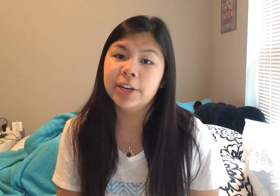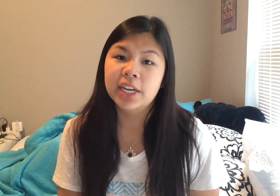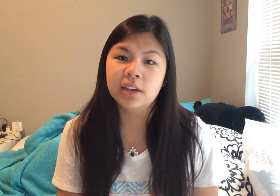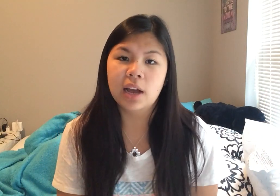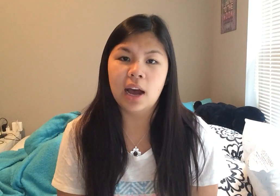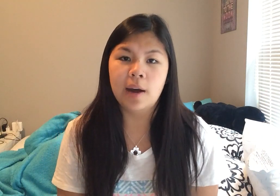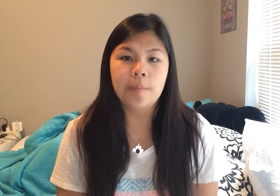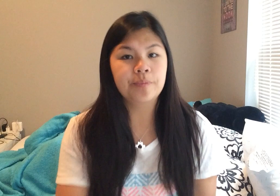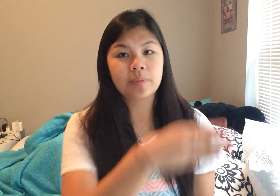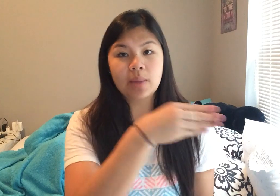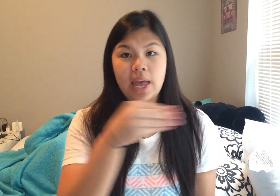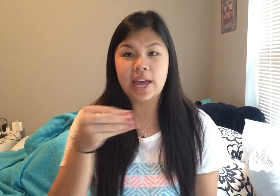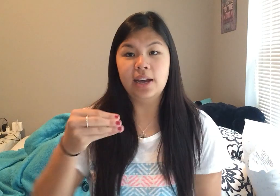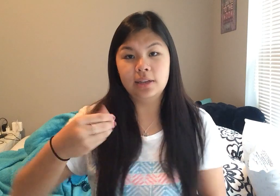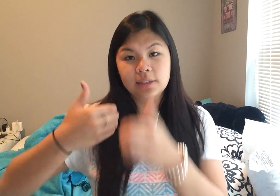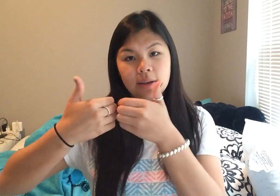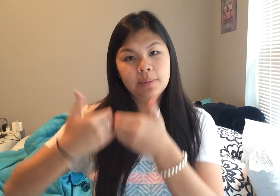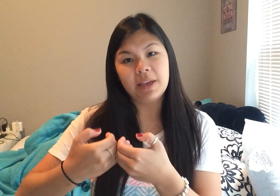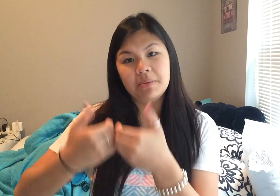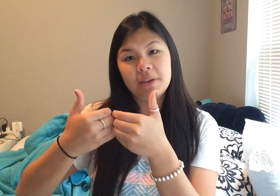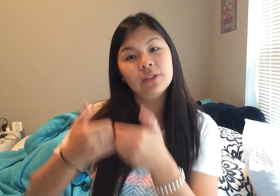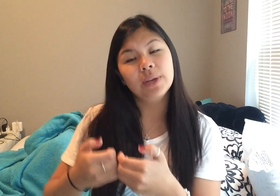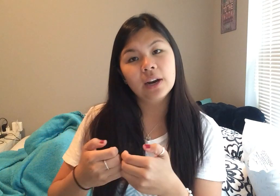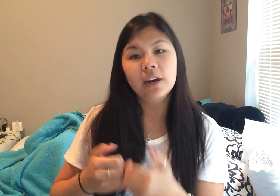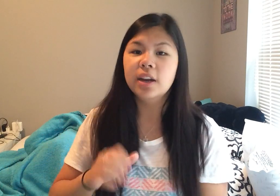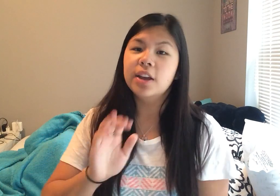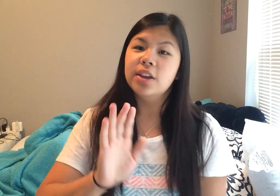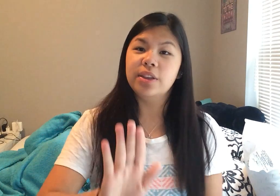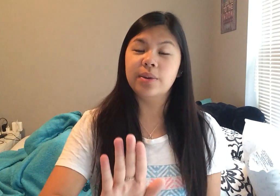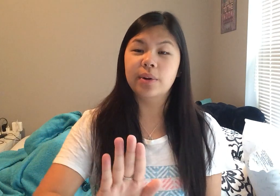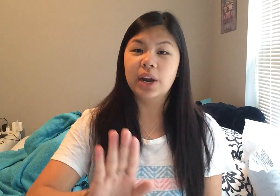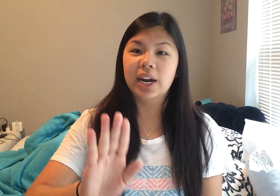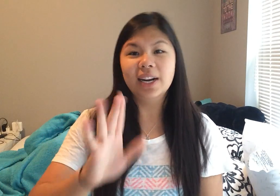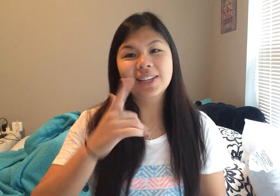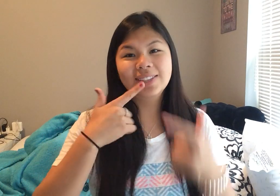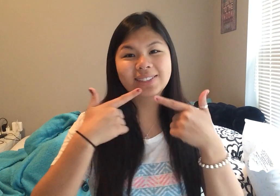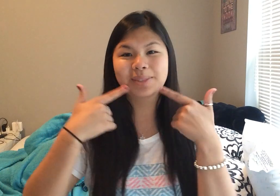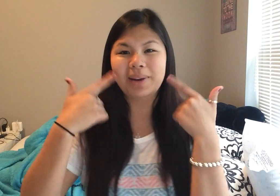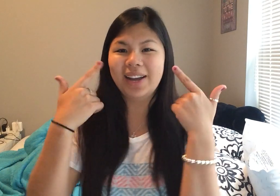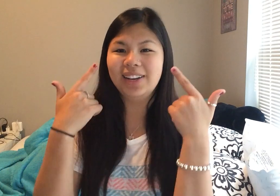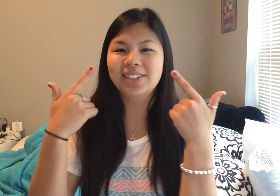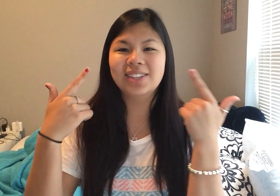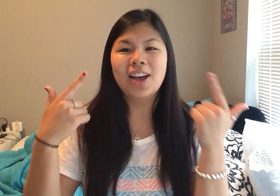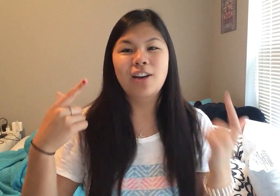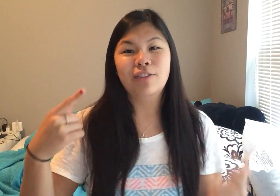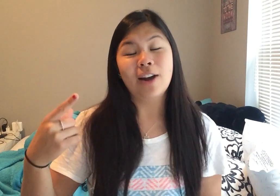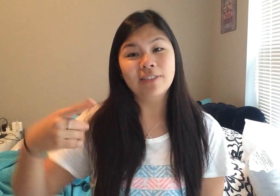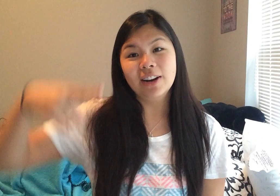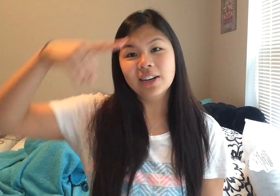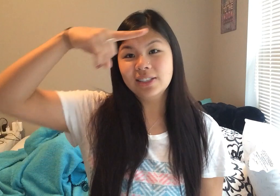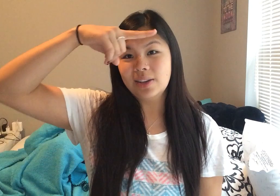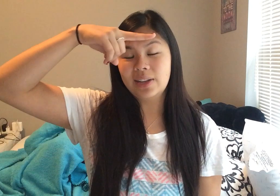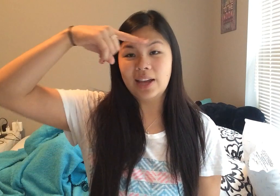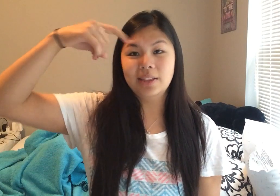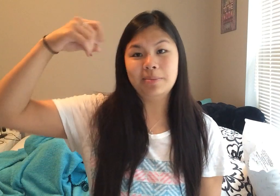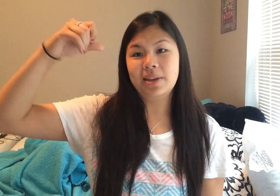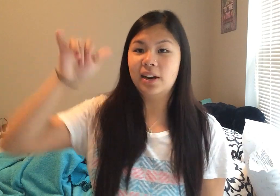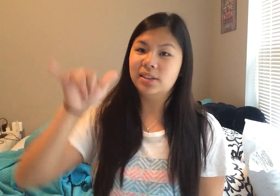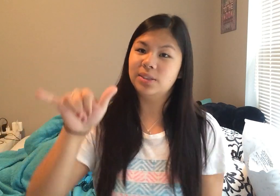memory, and baby, sweetheart, your smiles forever, so again, because to